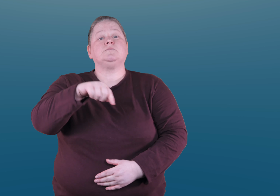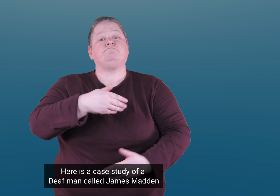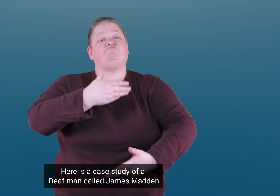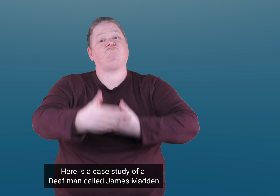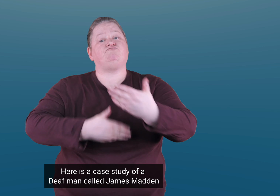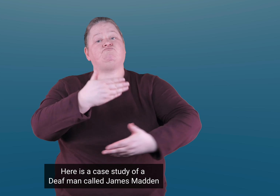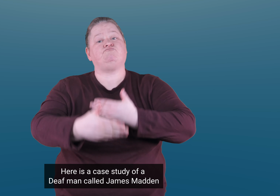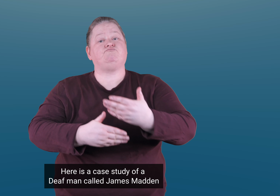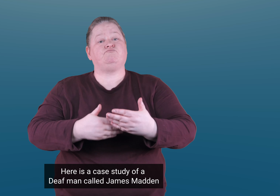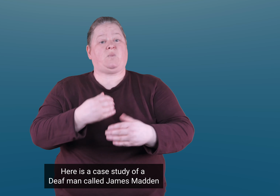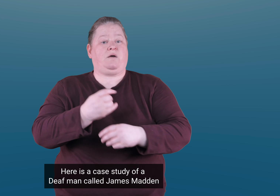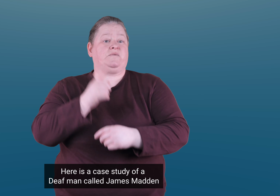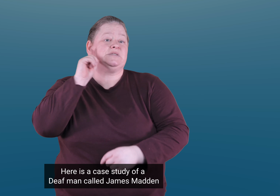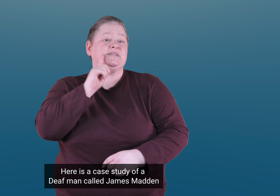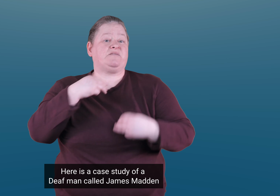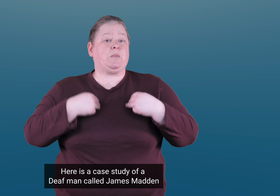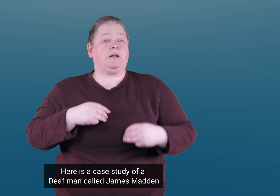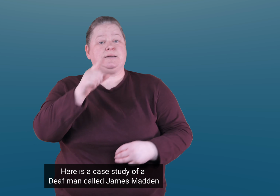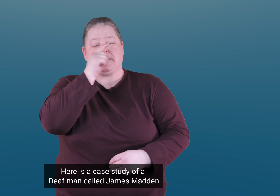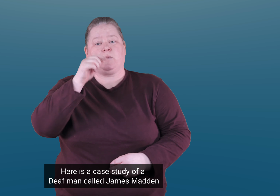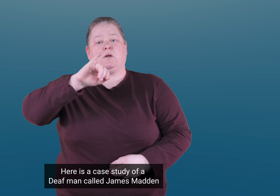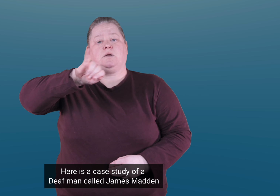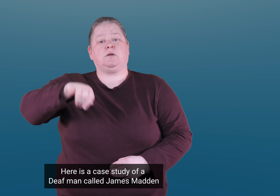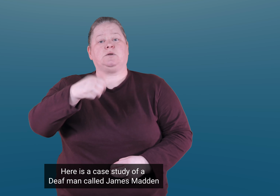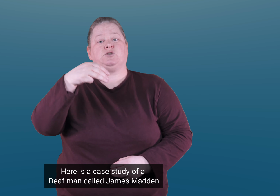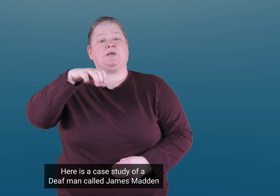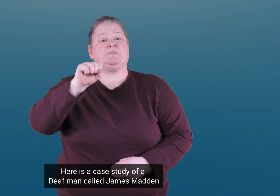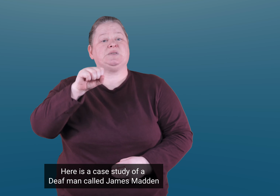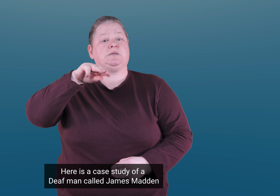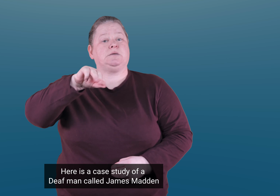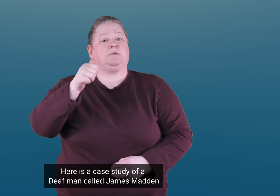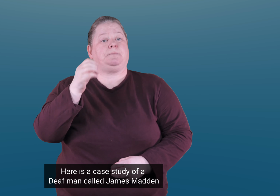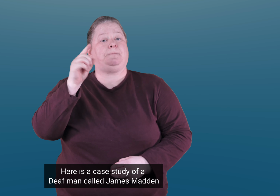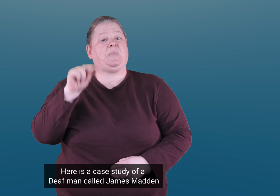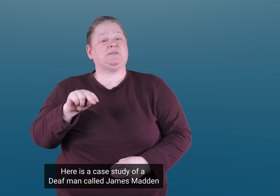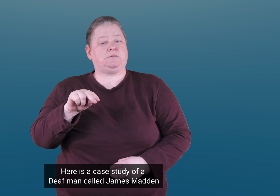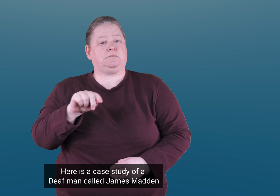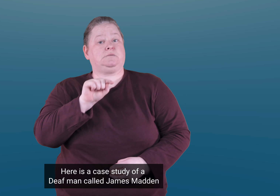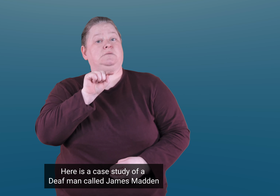Here is a case study of a deaf man called James Madden, where this question was